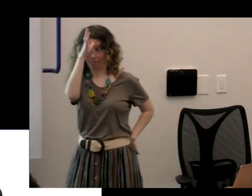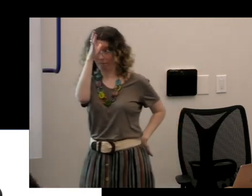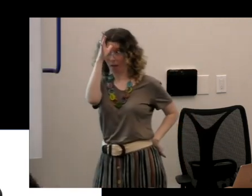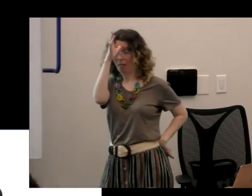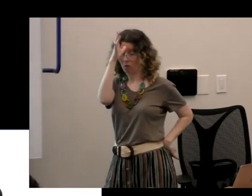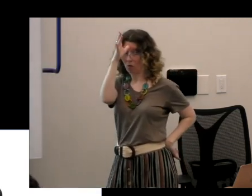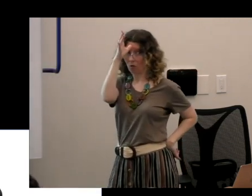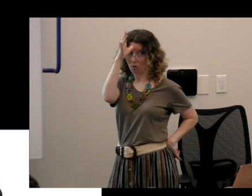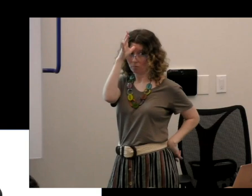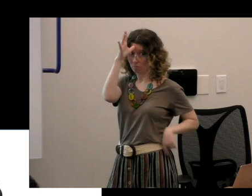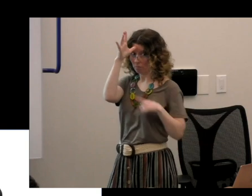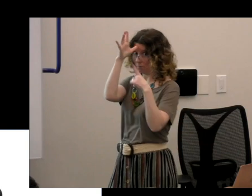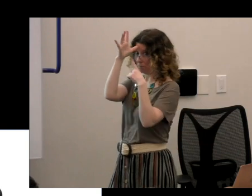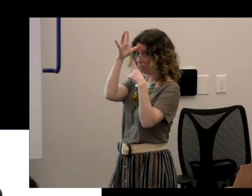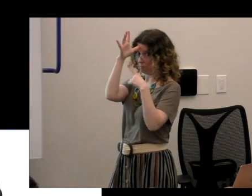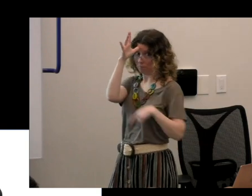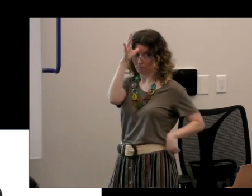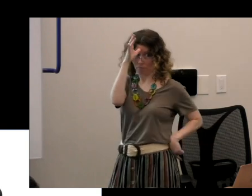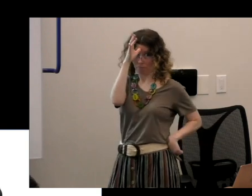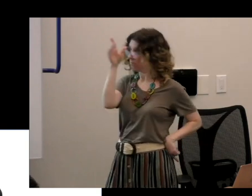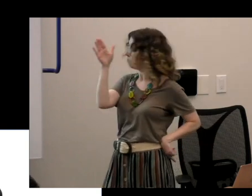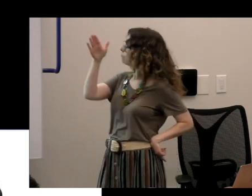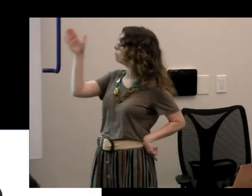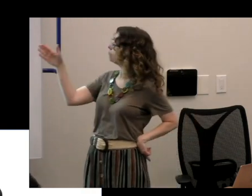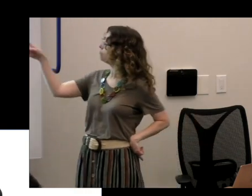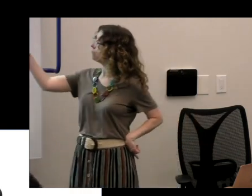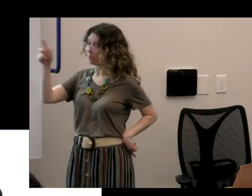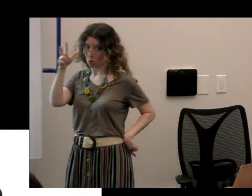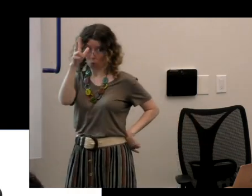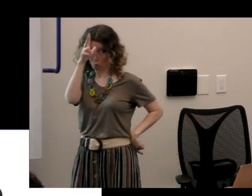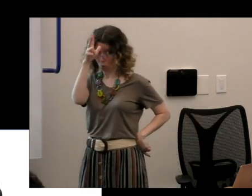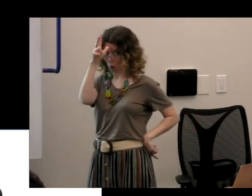the hand shape. So we have father is the open five,